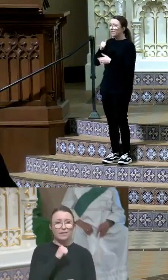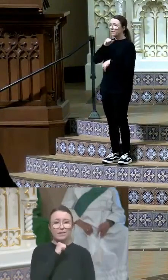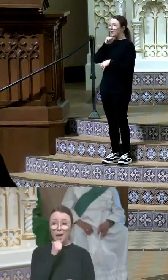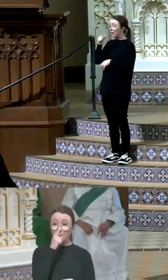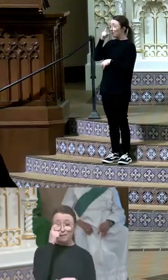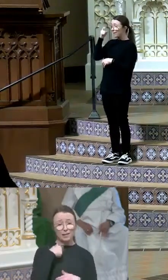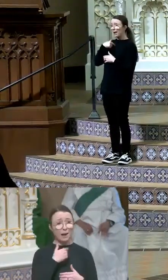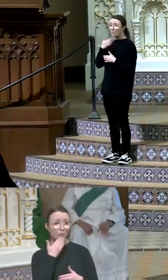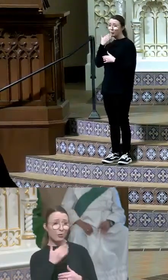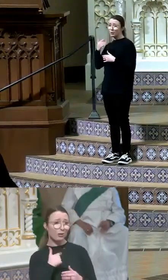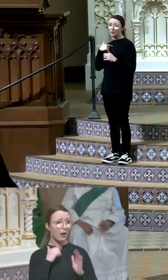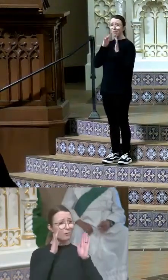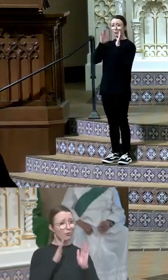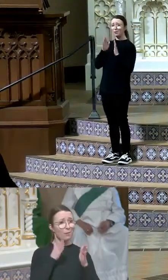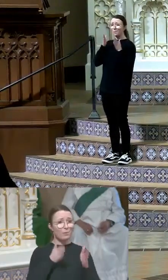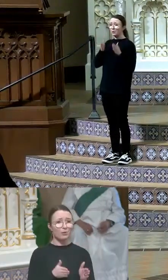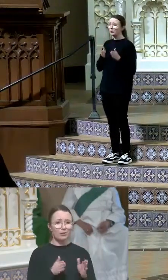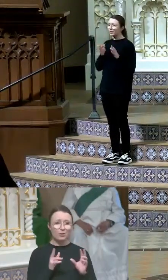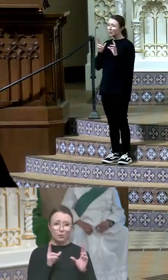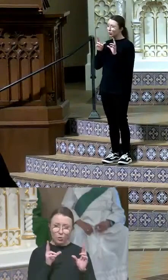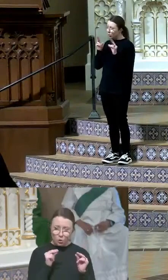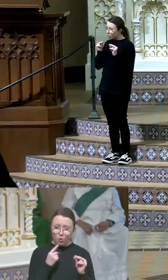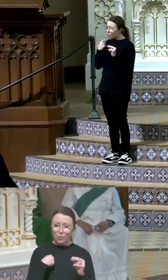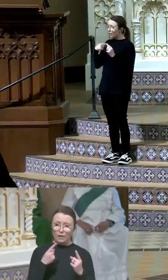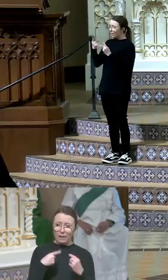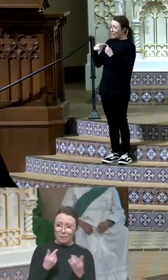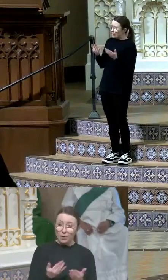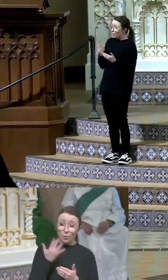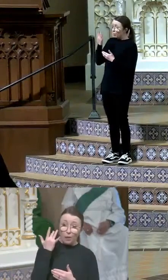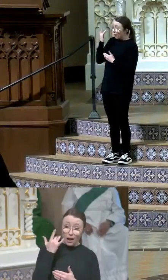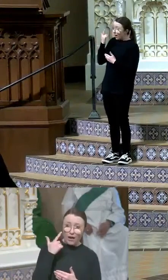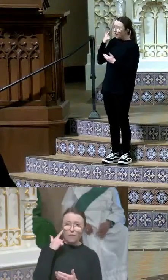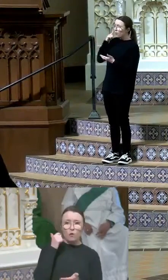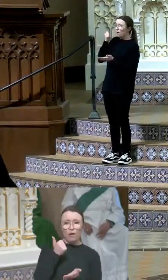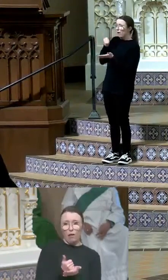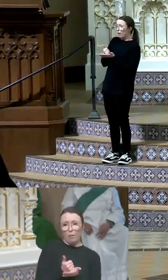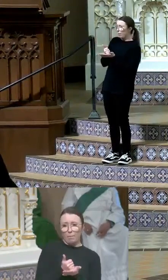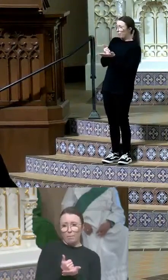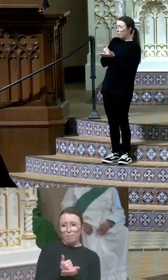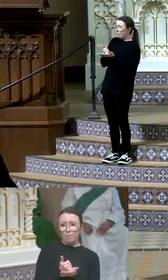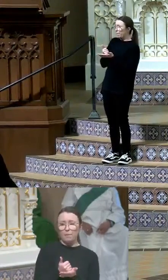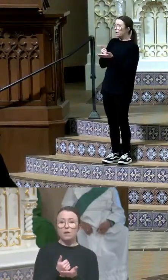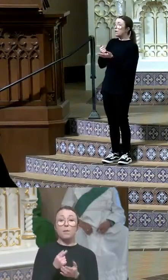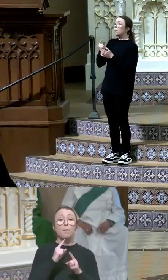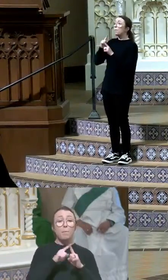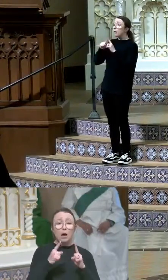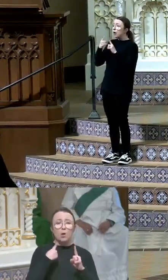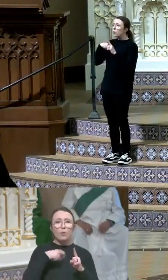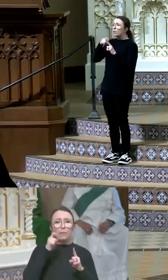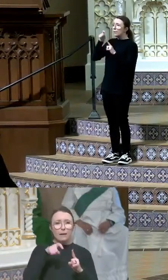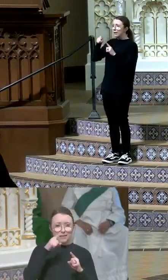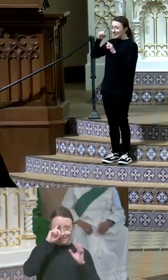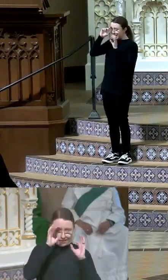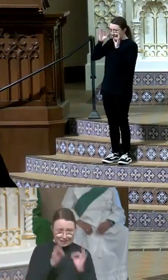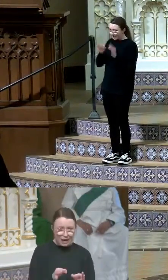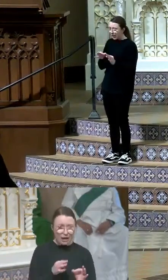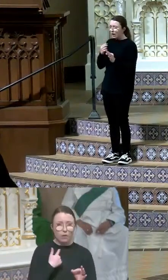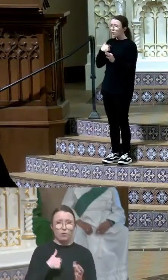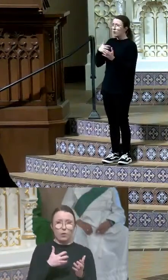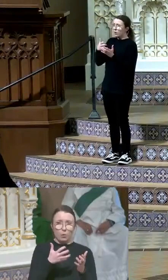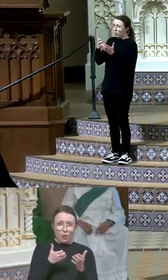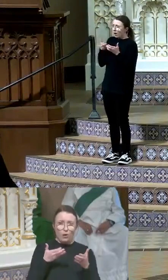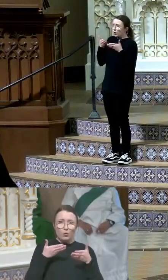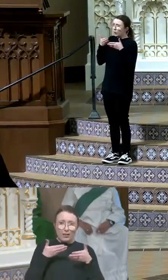in. It's up to us to be revived by him who comes to